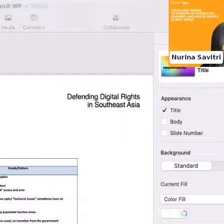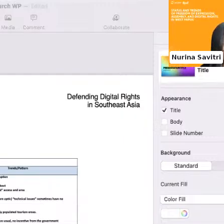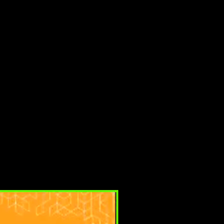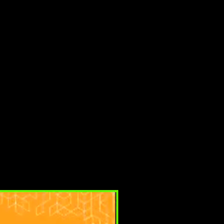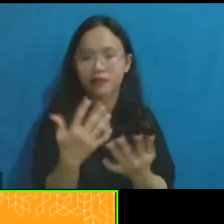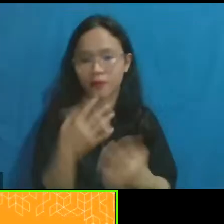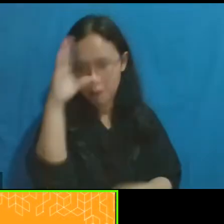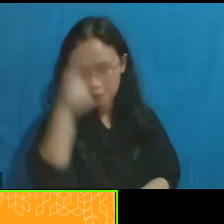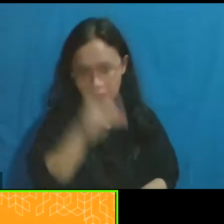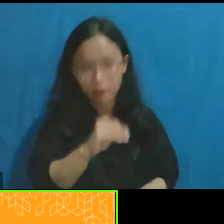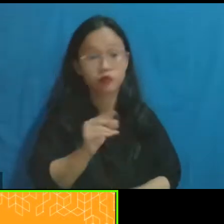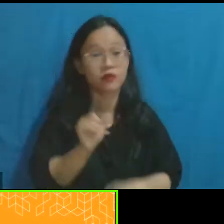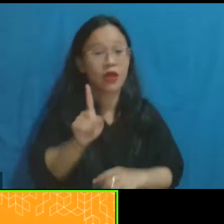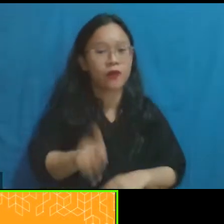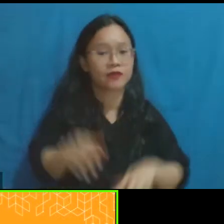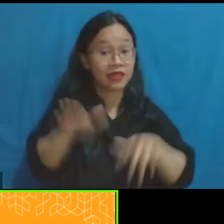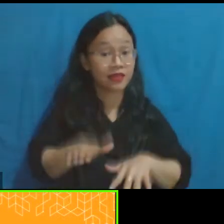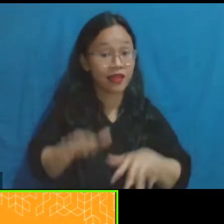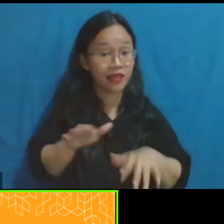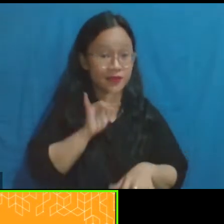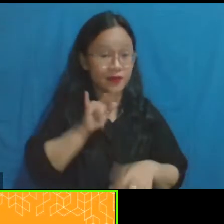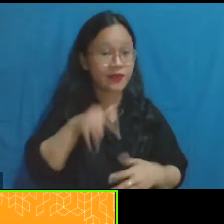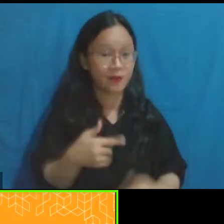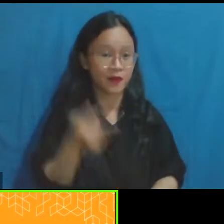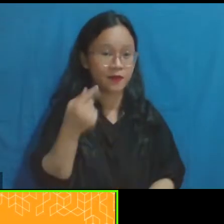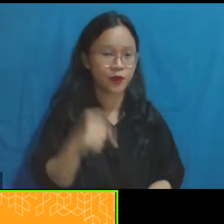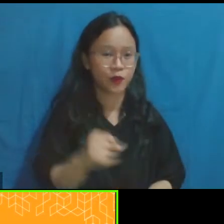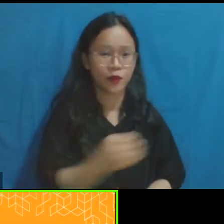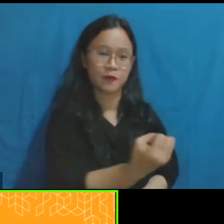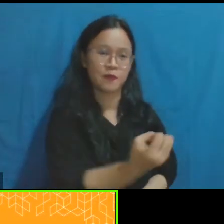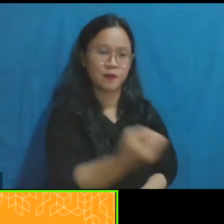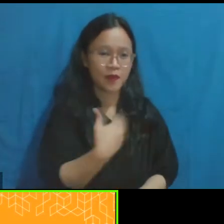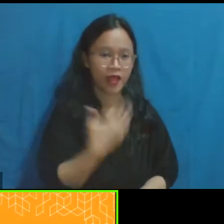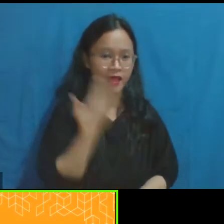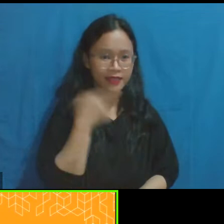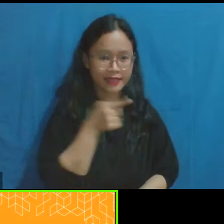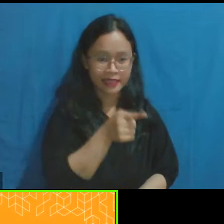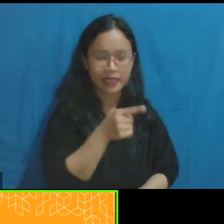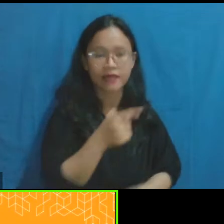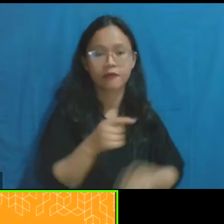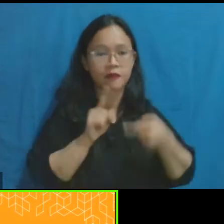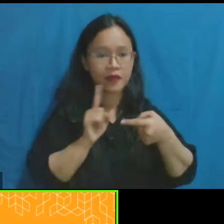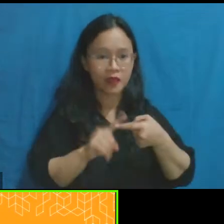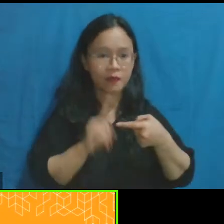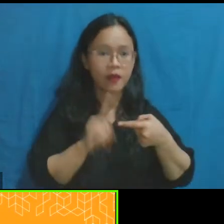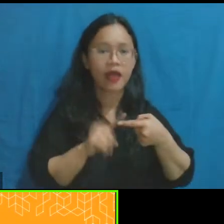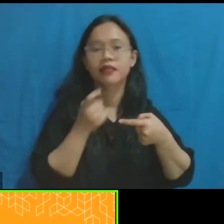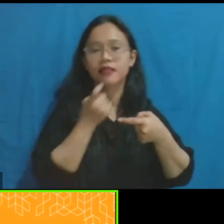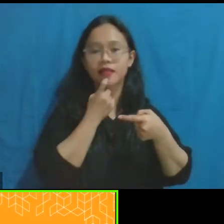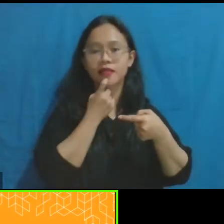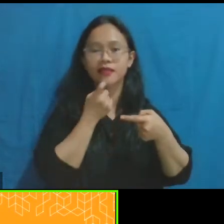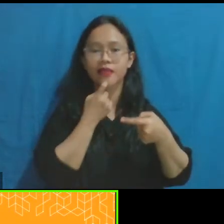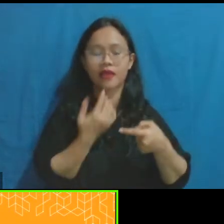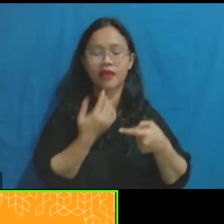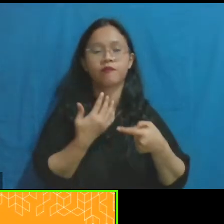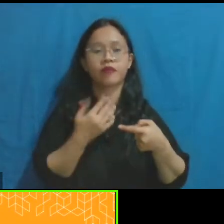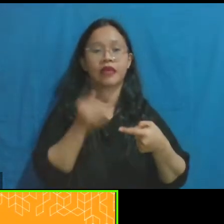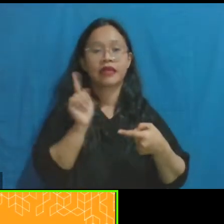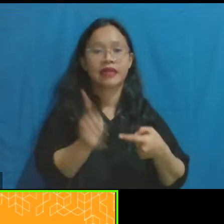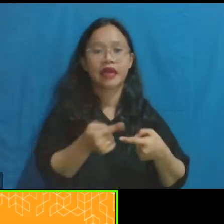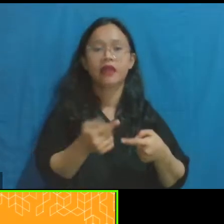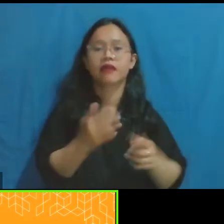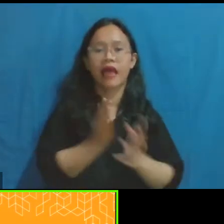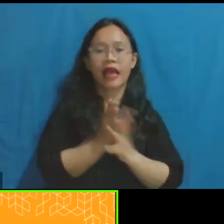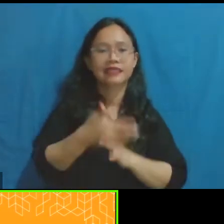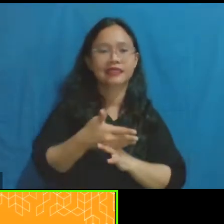Papua, West Papua for sure. The first one is about the connectivity and accessibility, and it's connected to